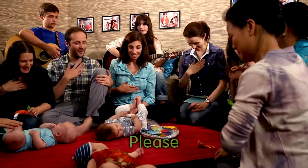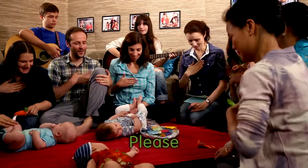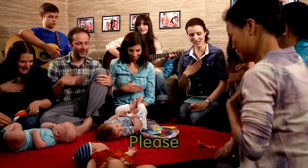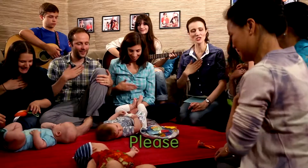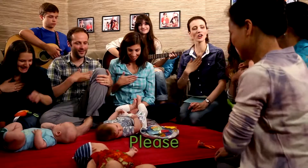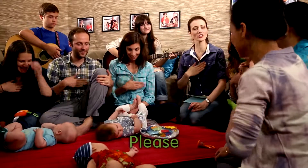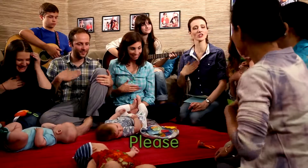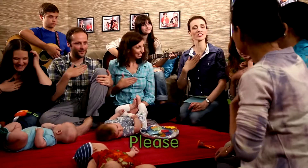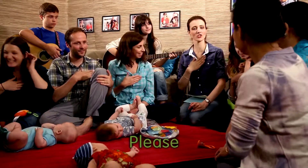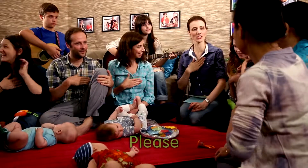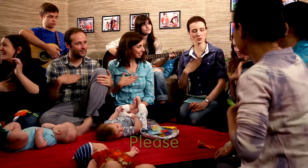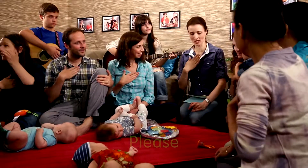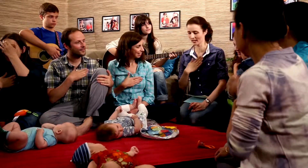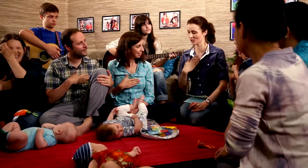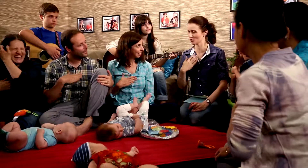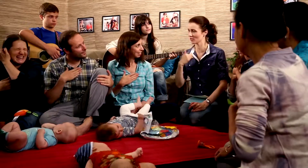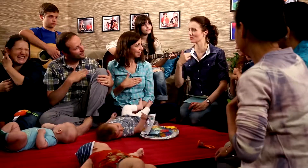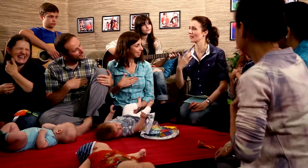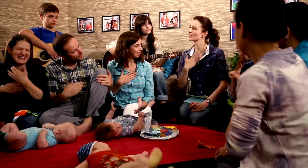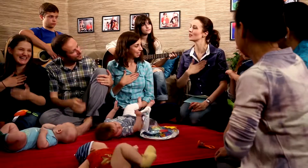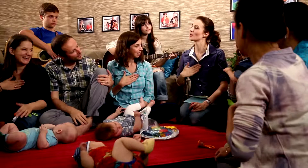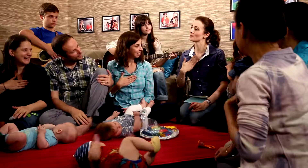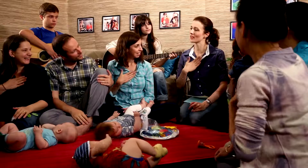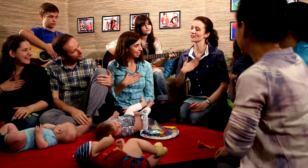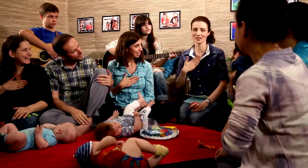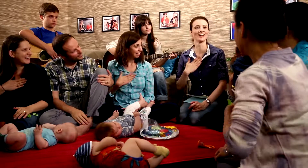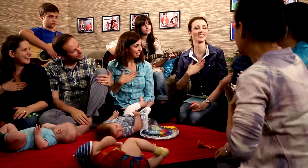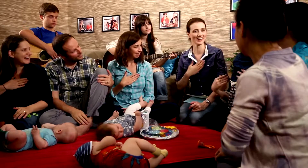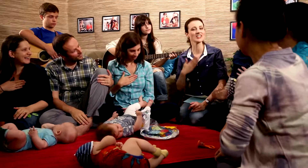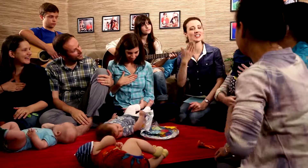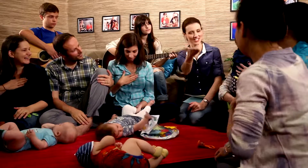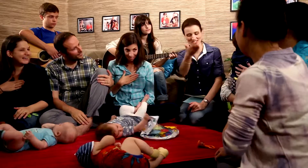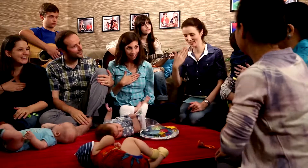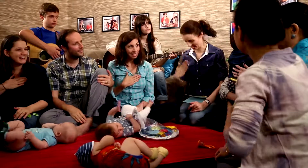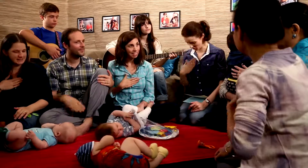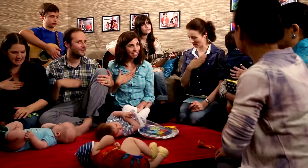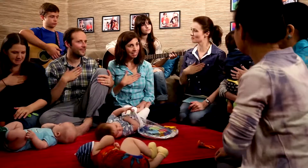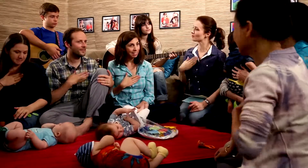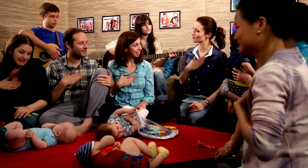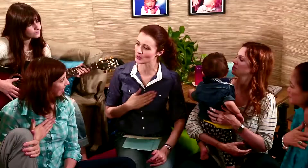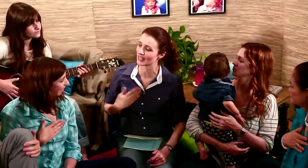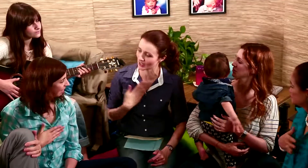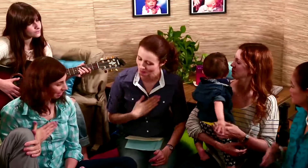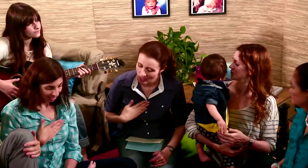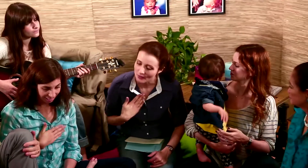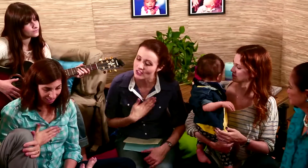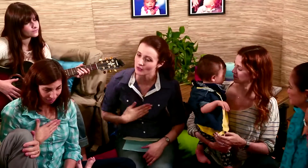Please. It's actually on your chest, which I can't do because I'm mic'd. But yes, it's like that. So I'm pretending. That's a sign for